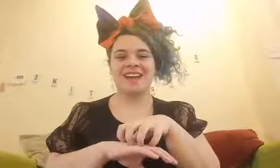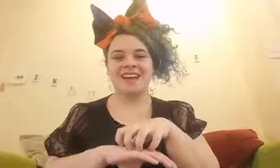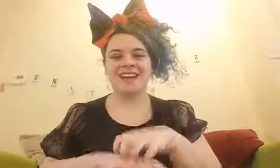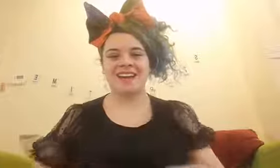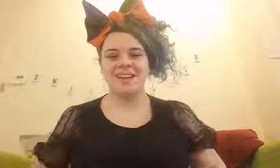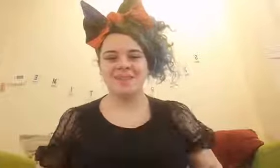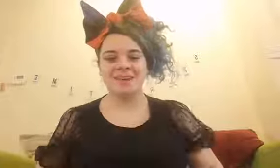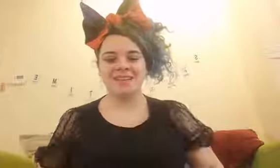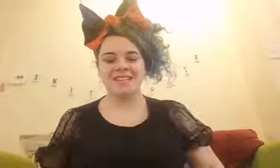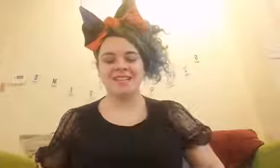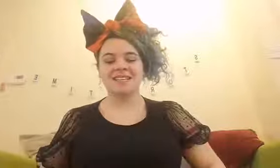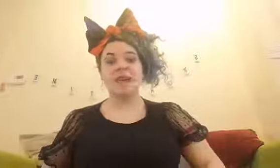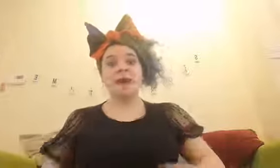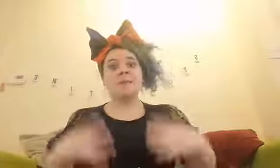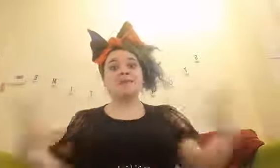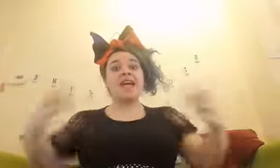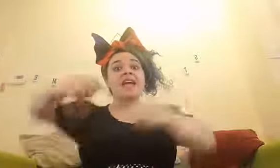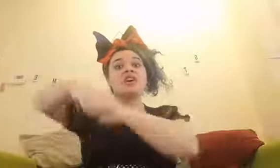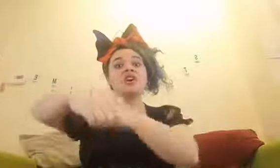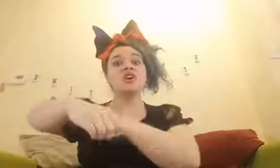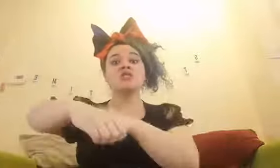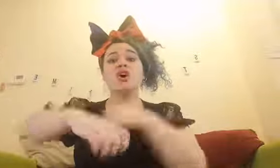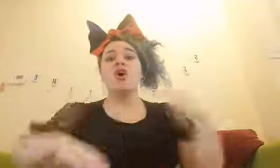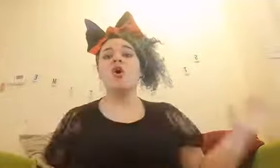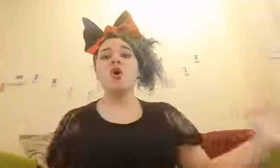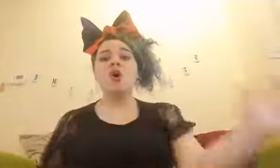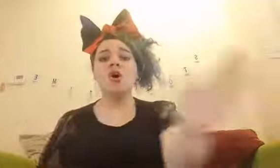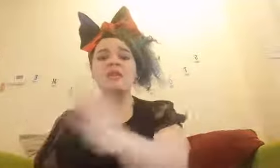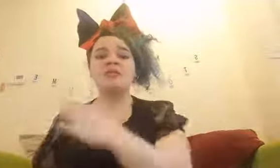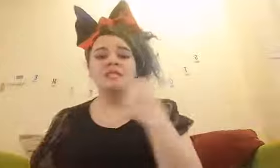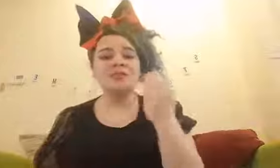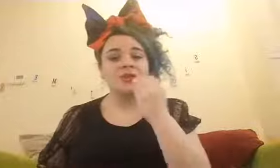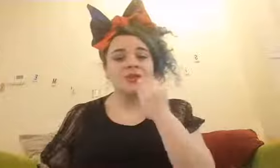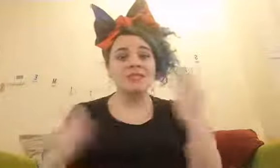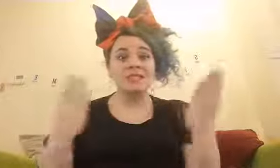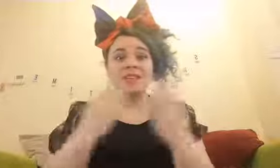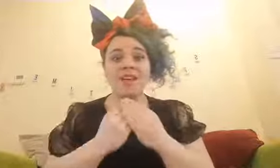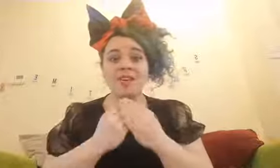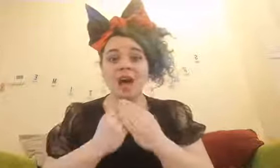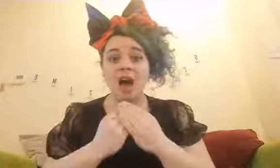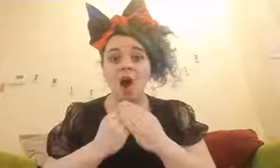cake. Oh my goodness. They cooked all of this food together. Oh,